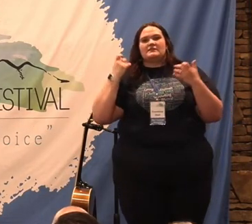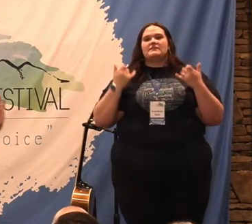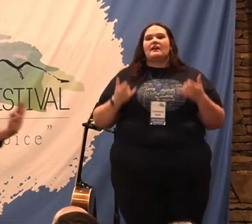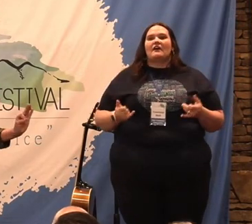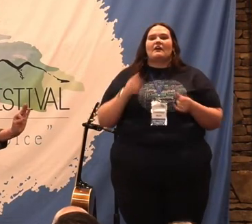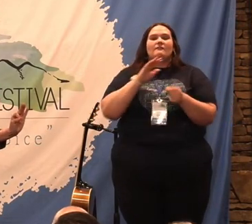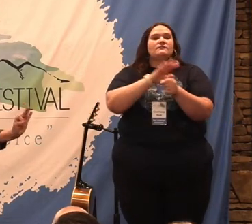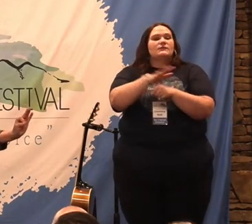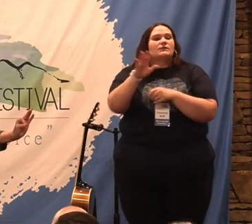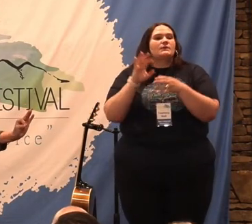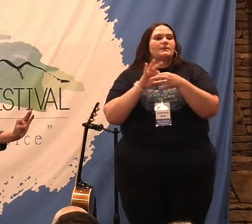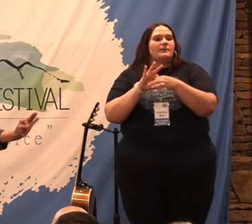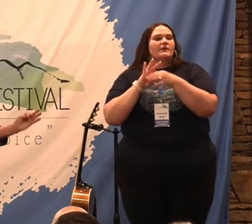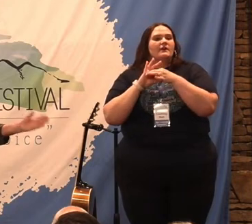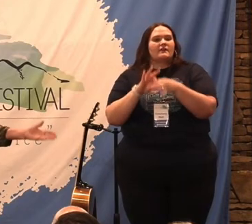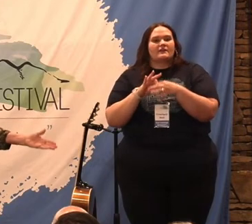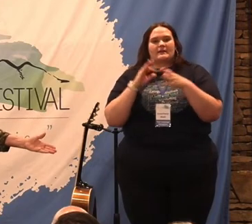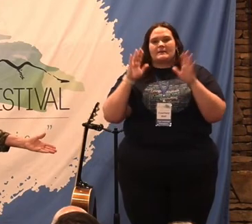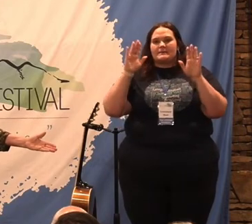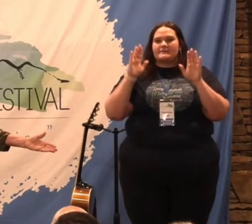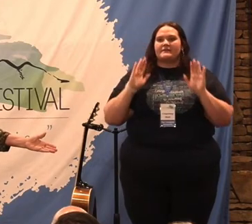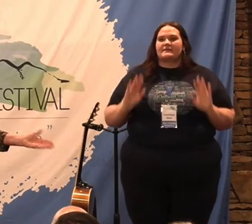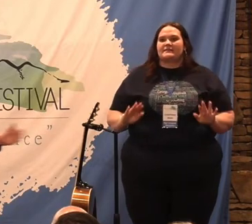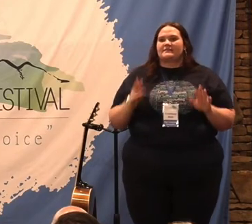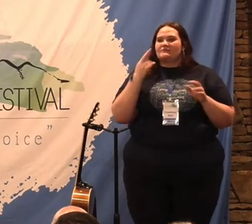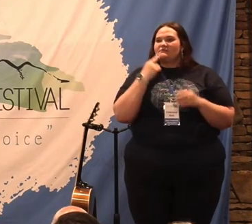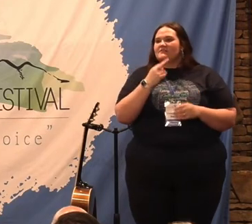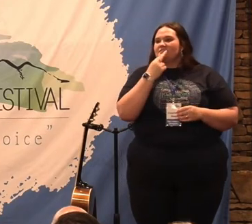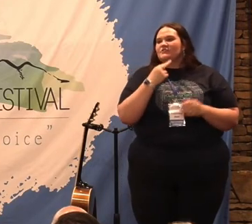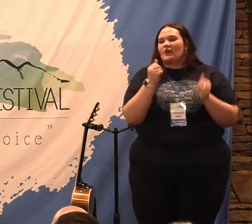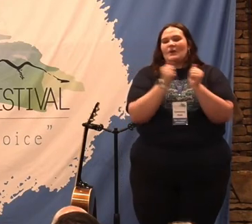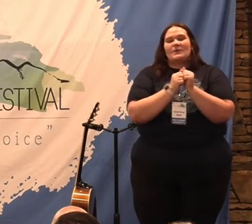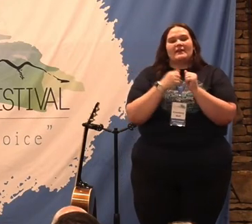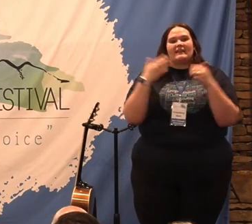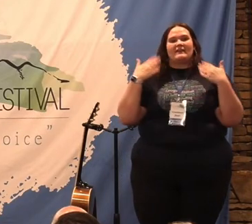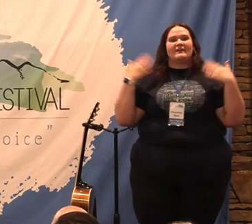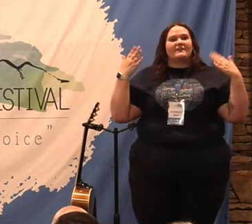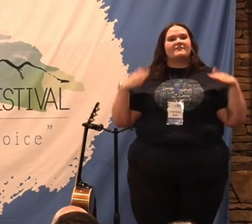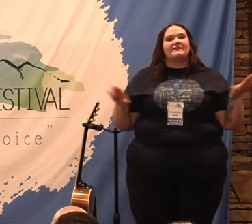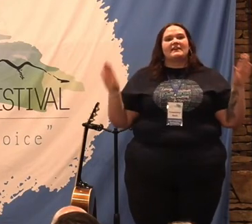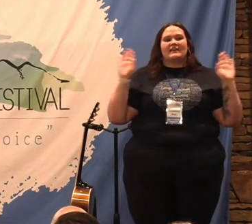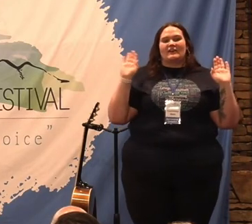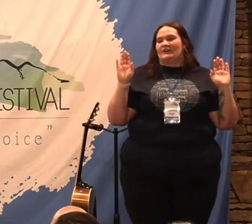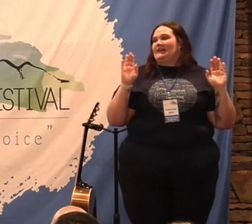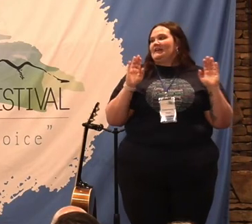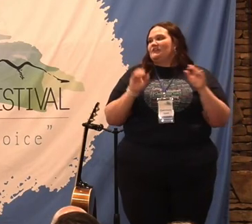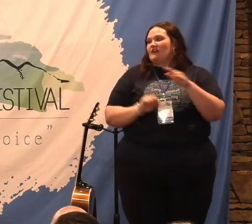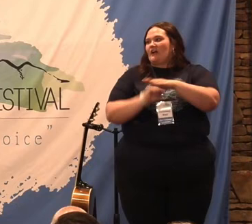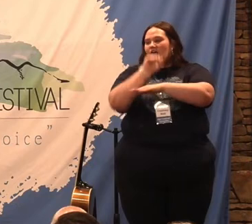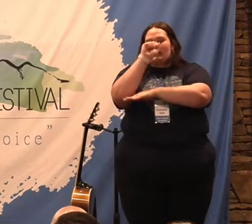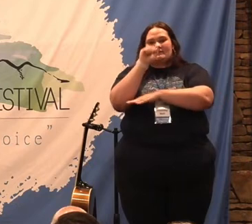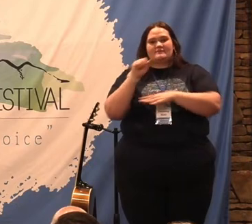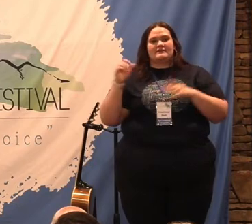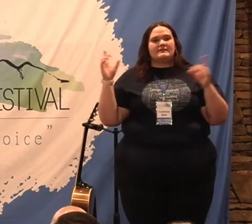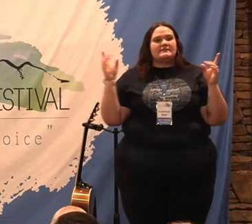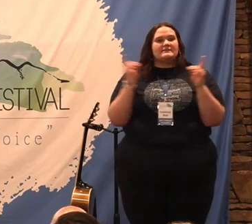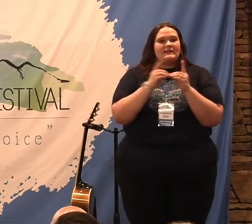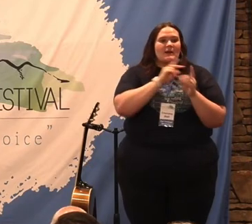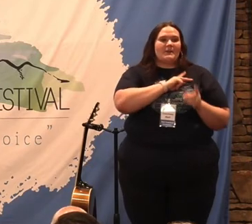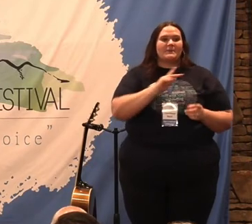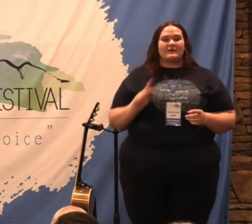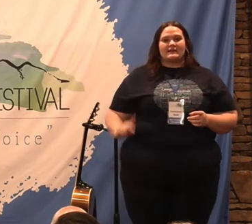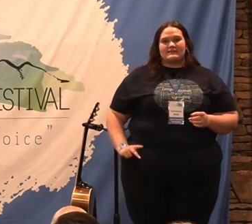partner in a thriving restaurant with the fairy groundhog. She is dating a prince of a